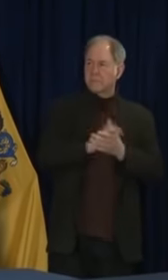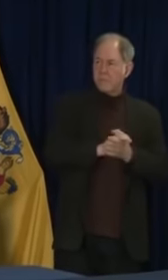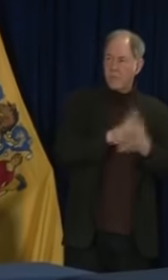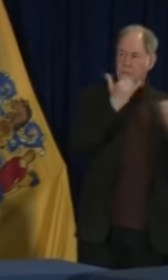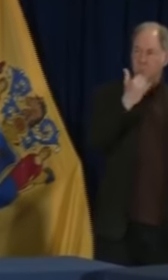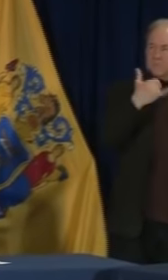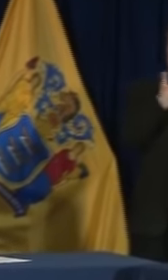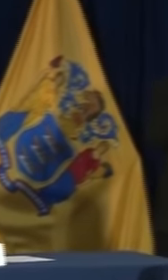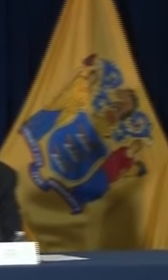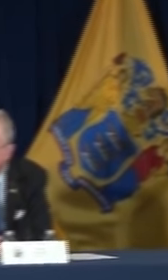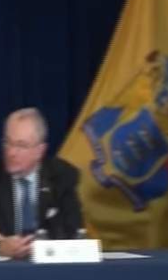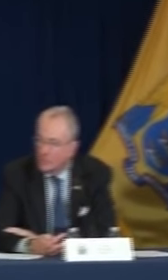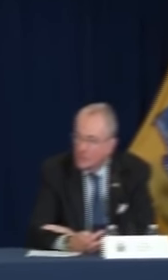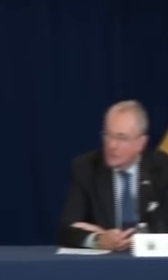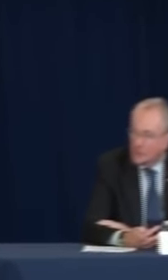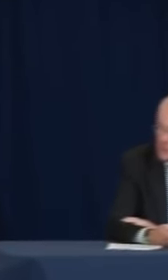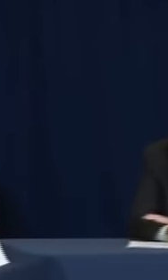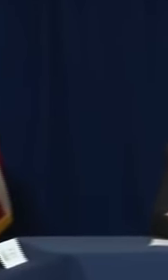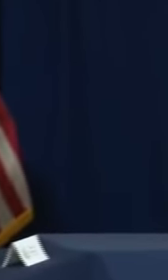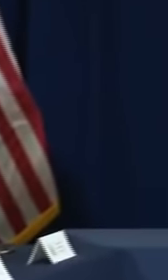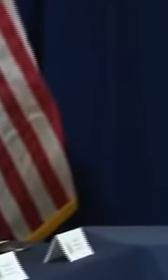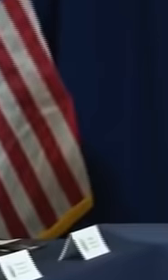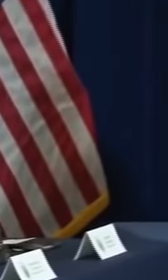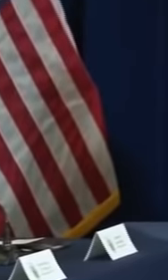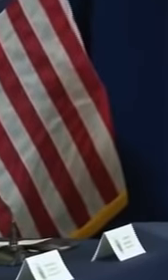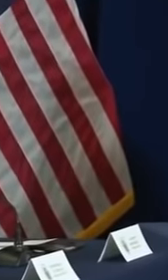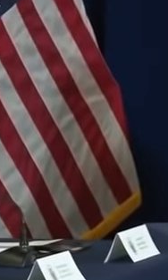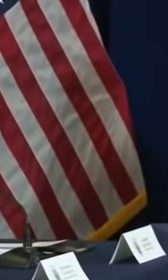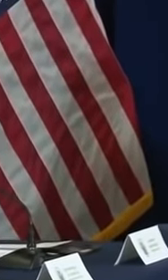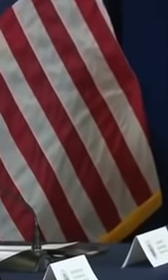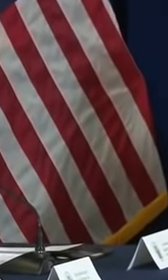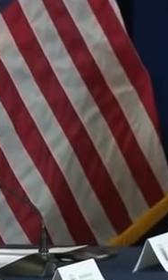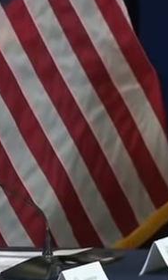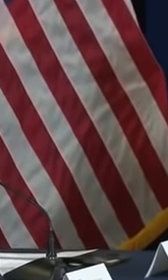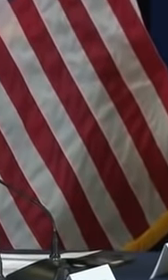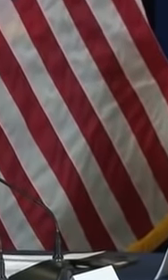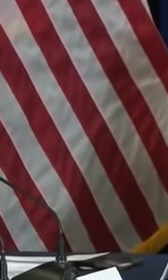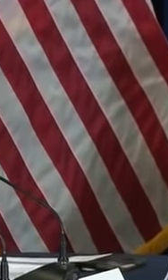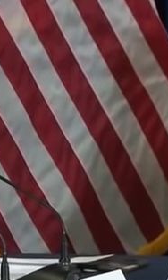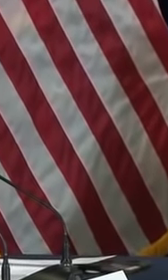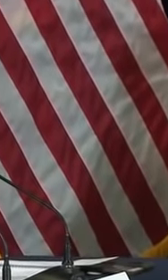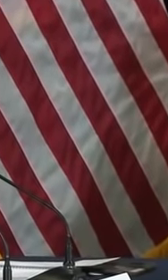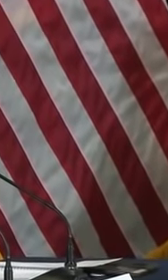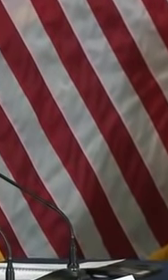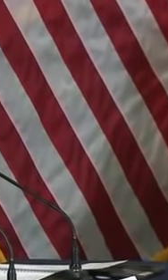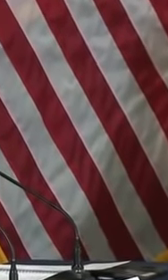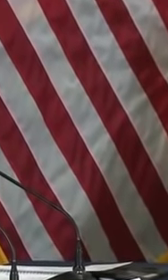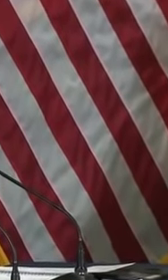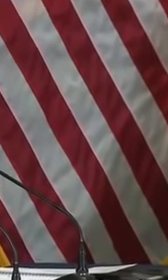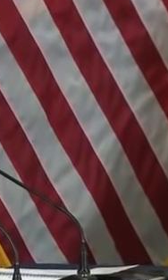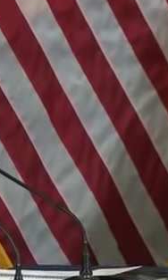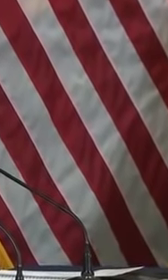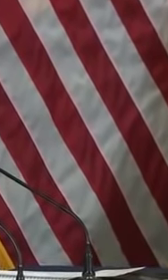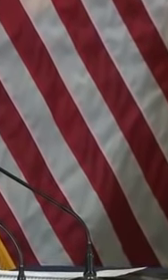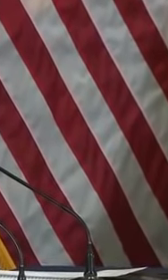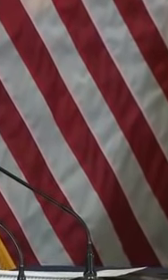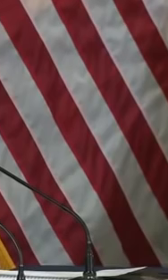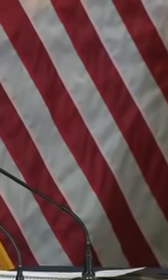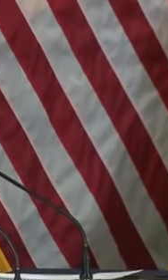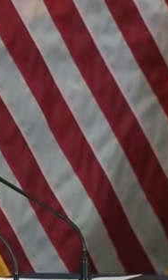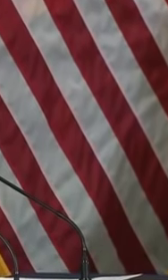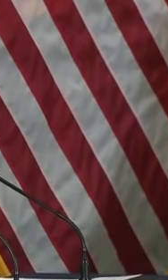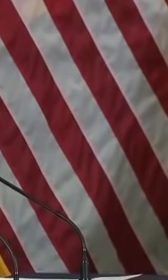Right now we have about a little bit over 700 negative pressure isolation rooms in the state. We have